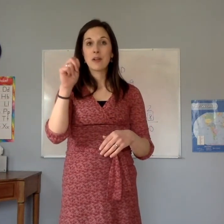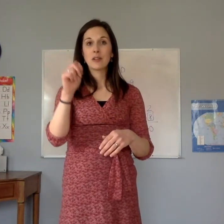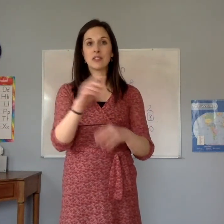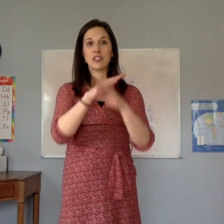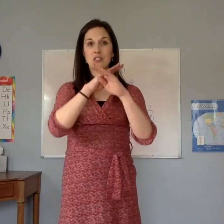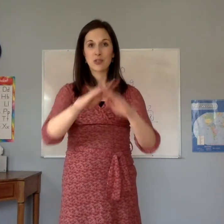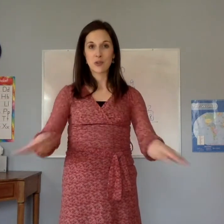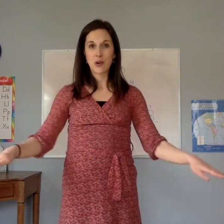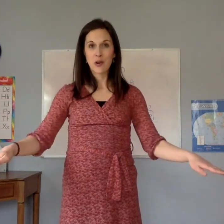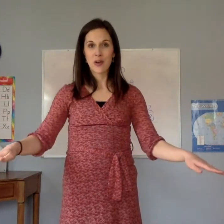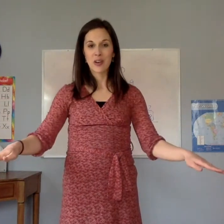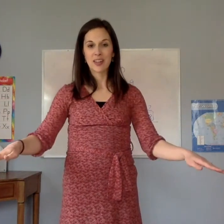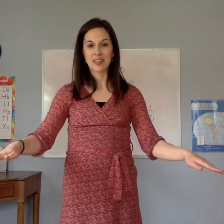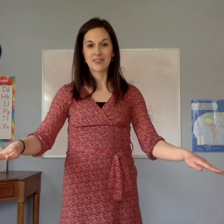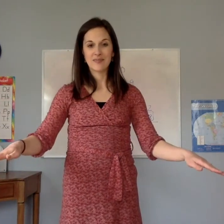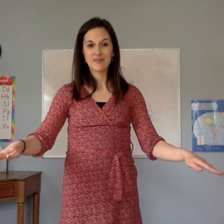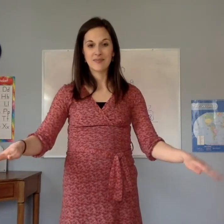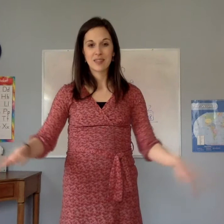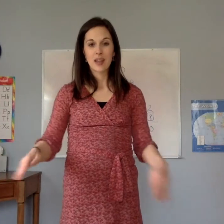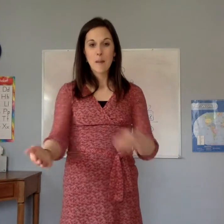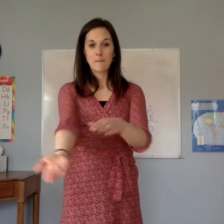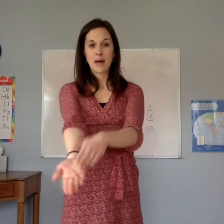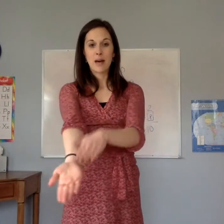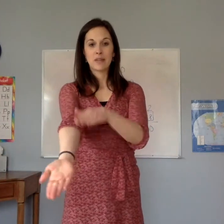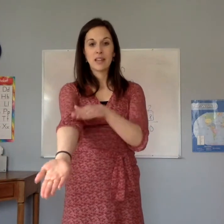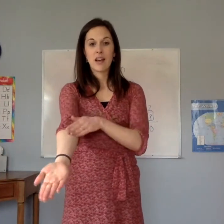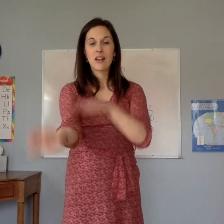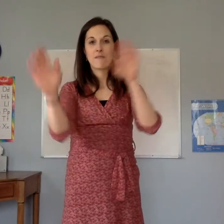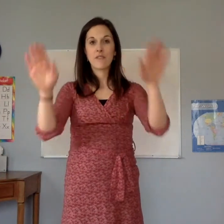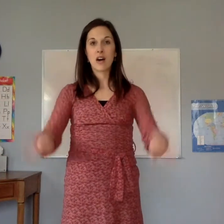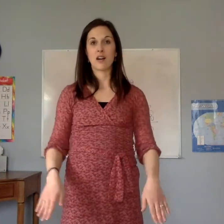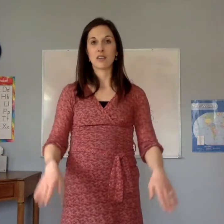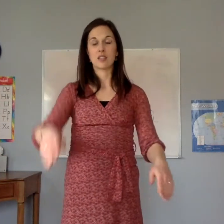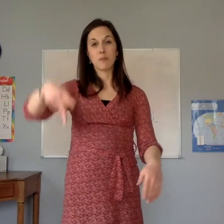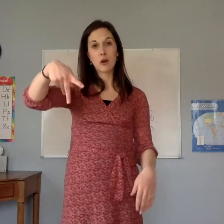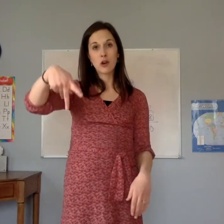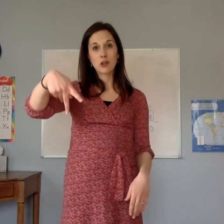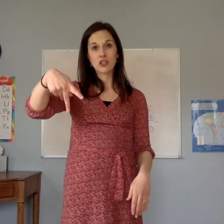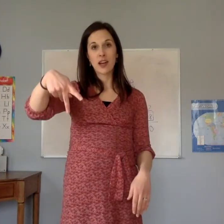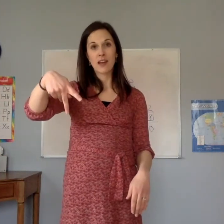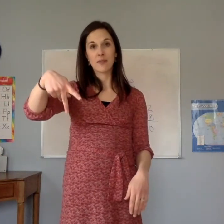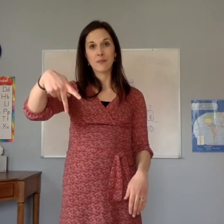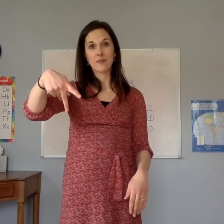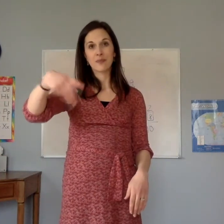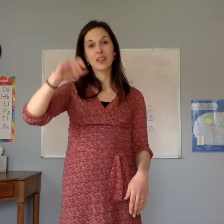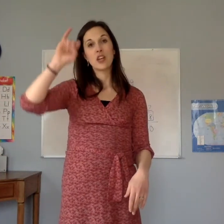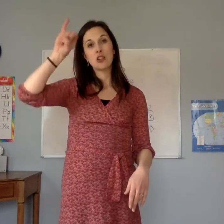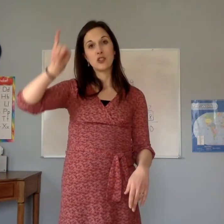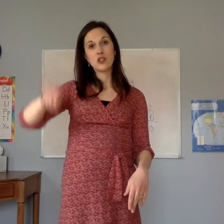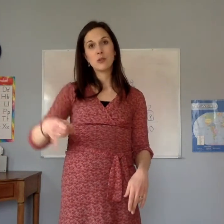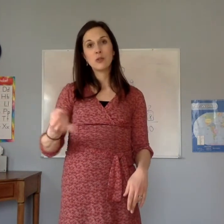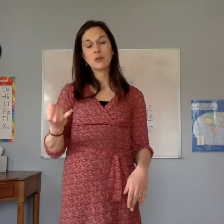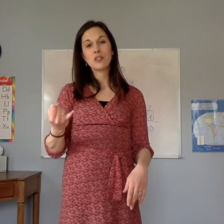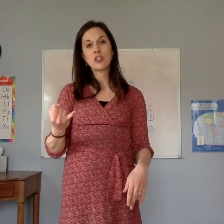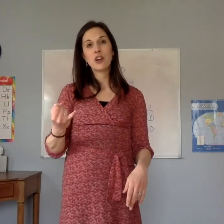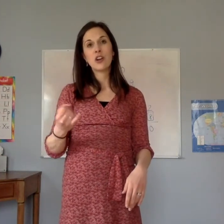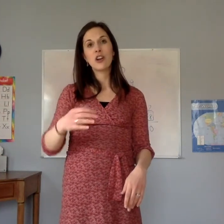Temple destroyed. Babylon falls to Persia. Jews return